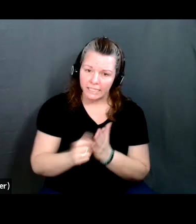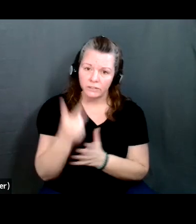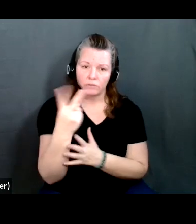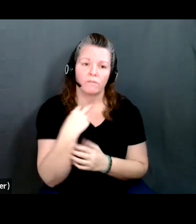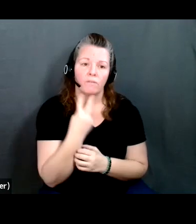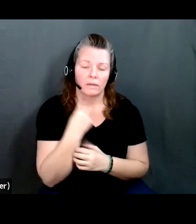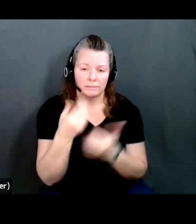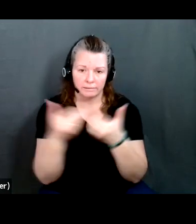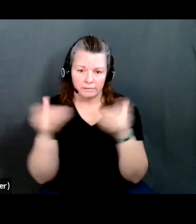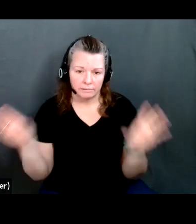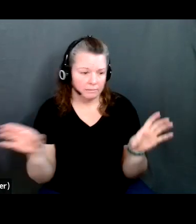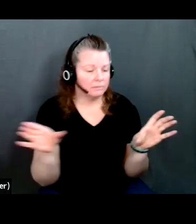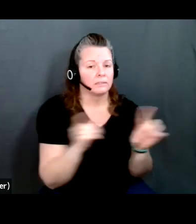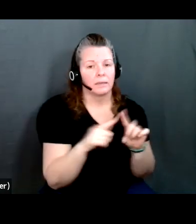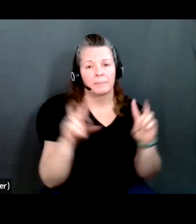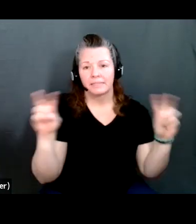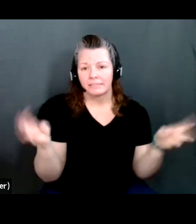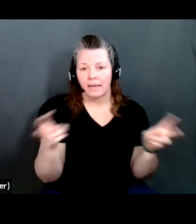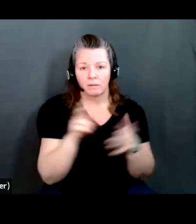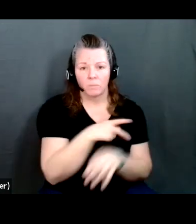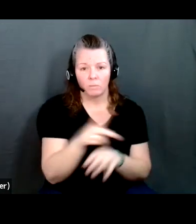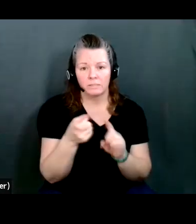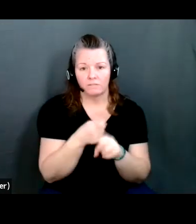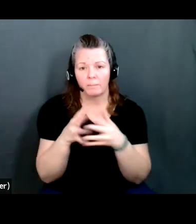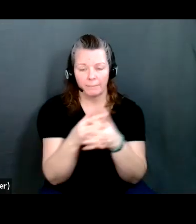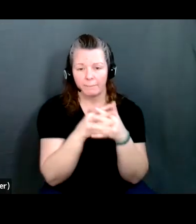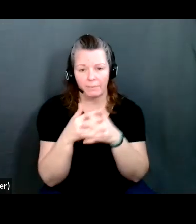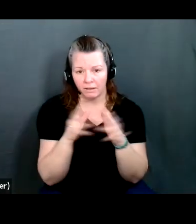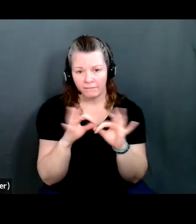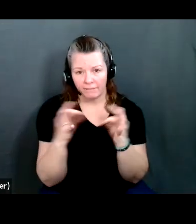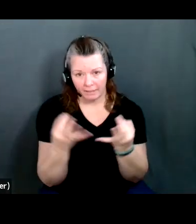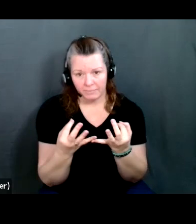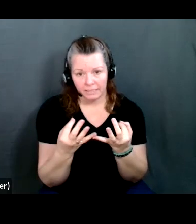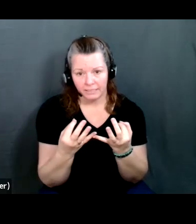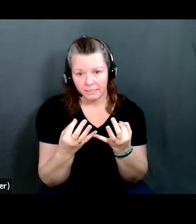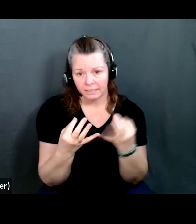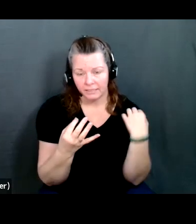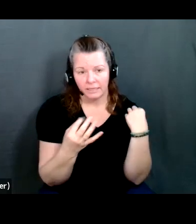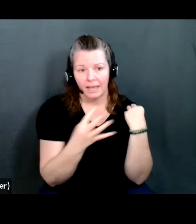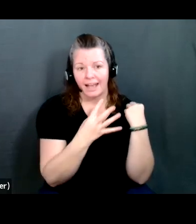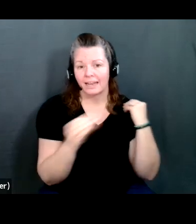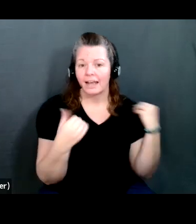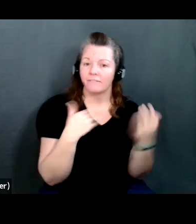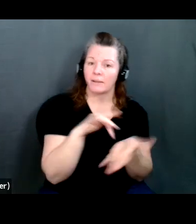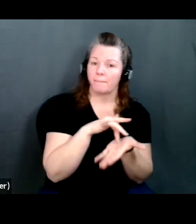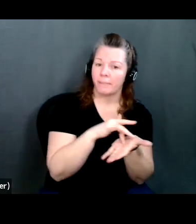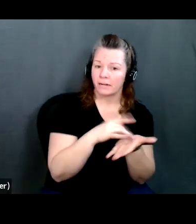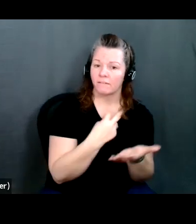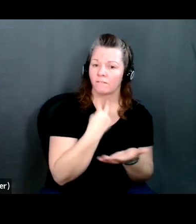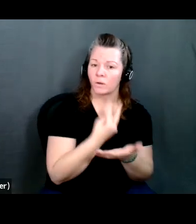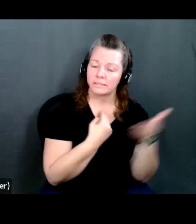the title poems from American Family. And there's a medical voice that